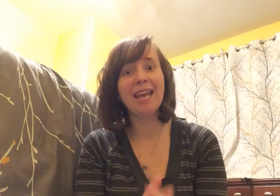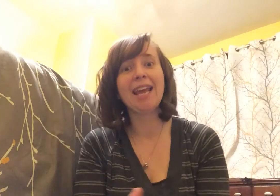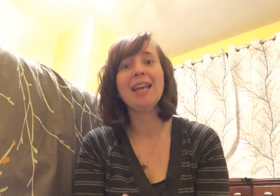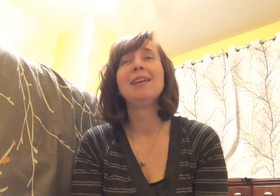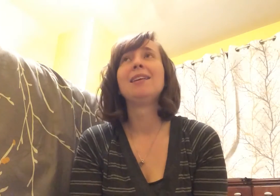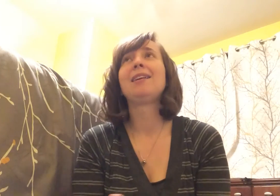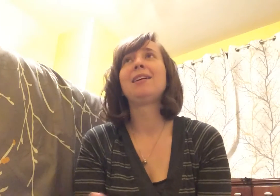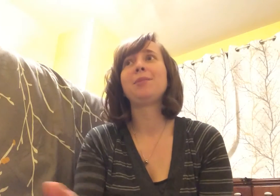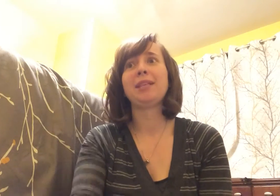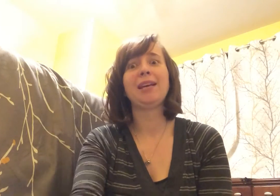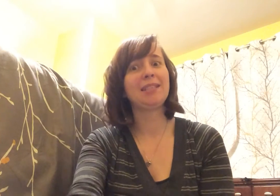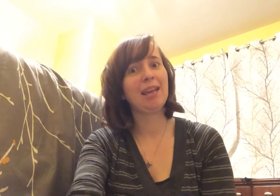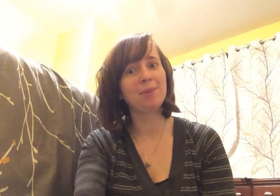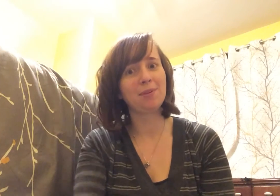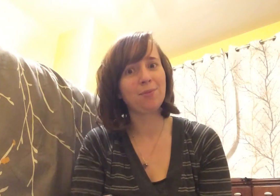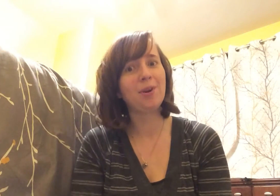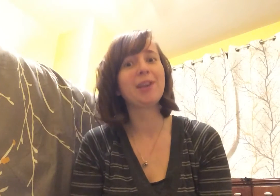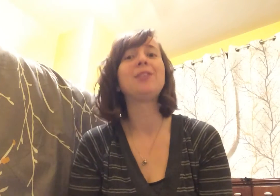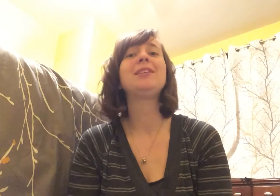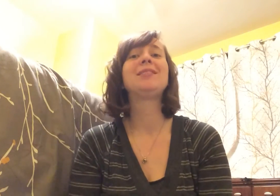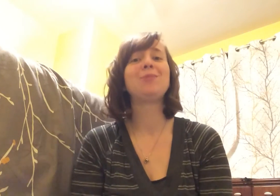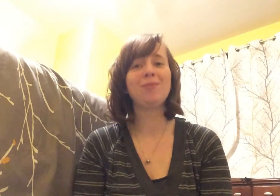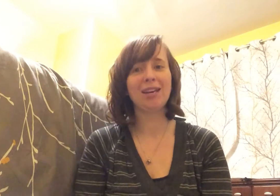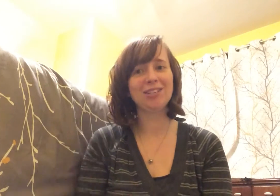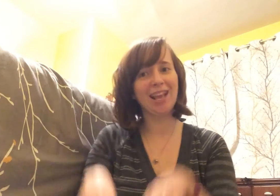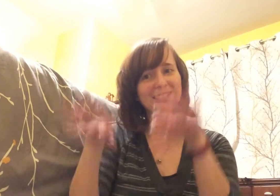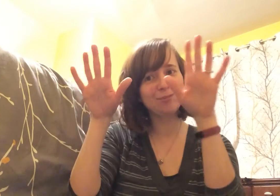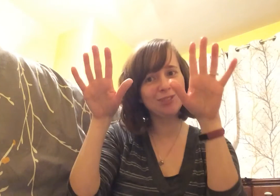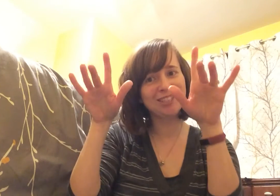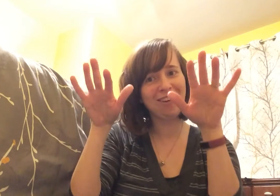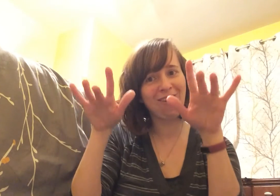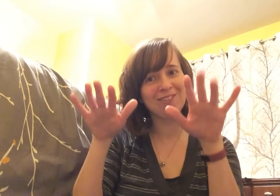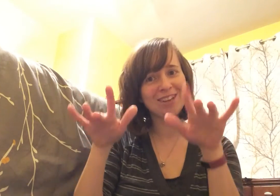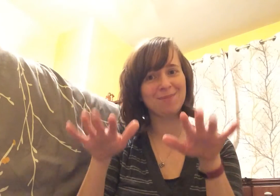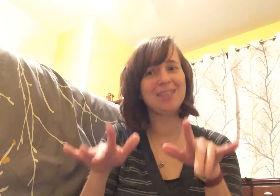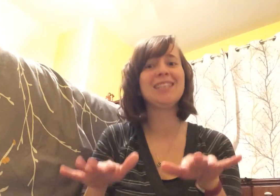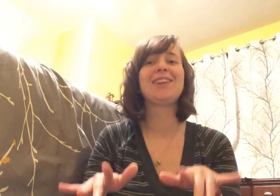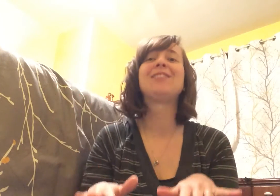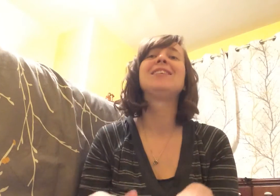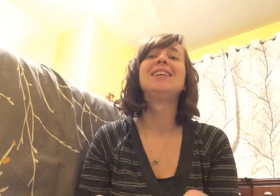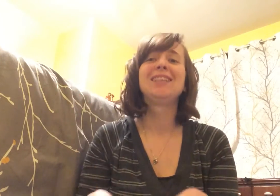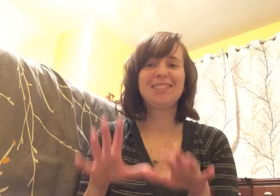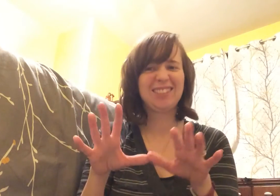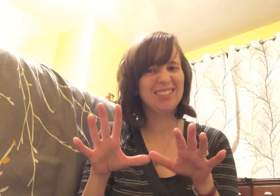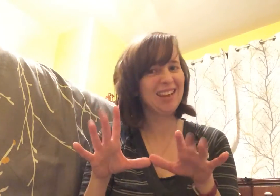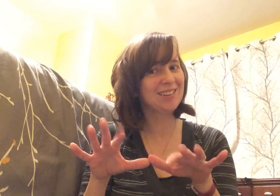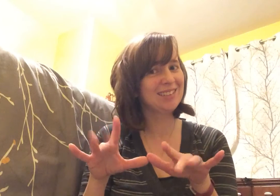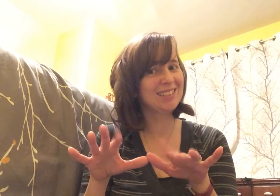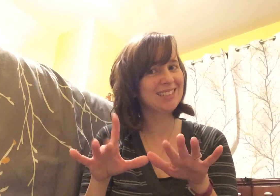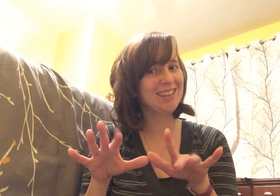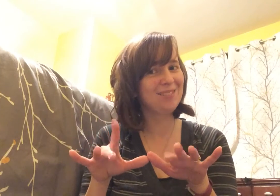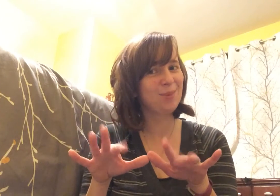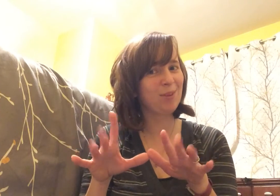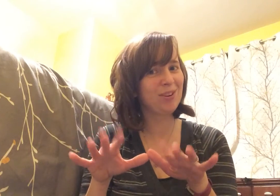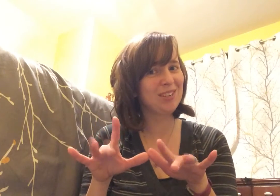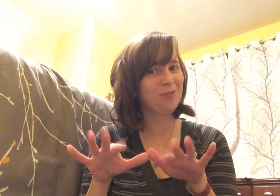today, which hasn't happened in a while, we've actually had some snow coming down. Not see, remember how I did